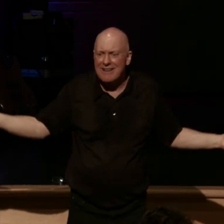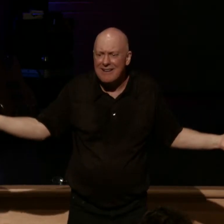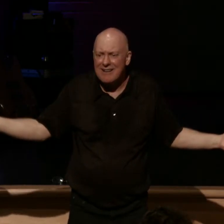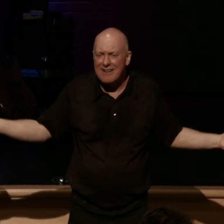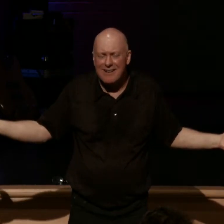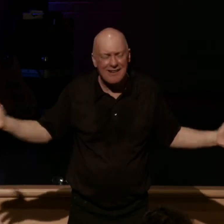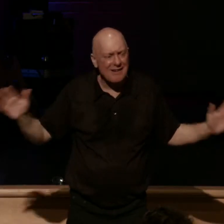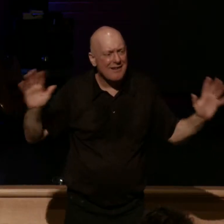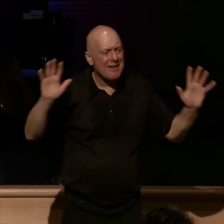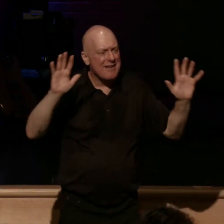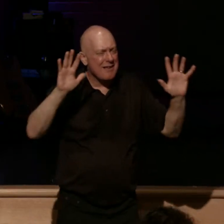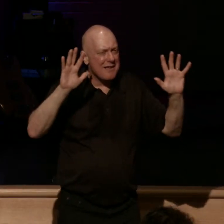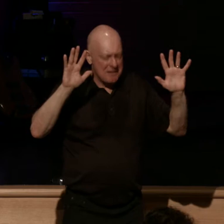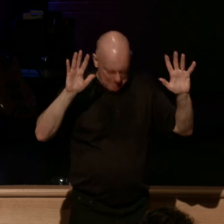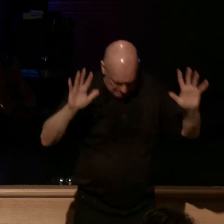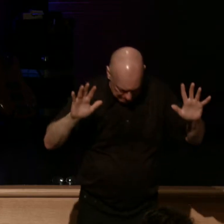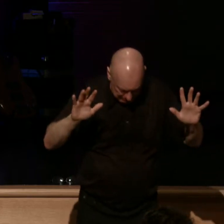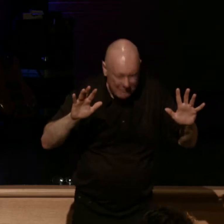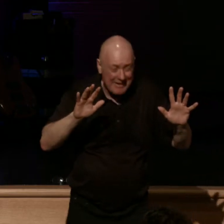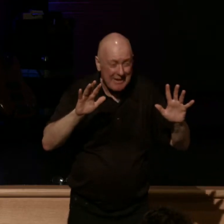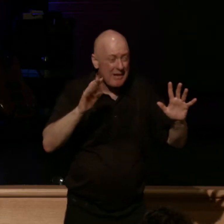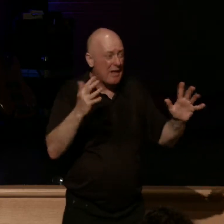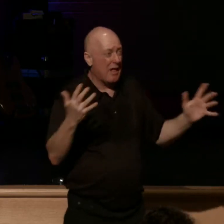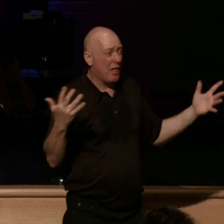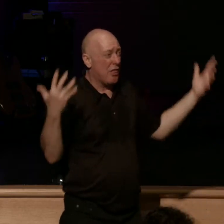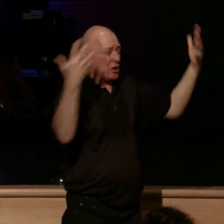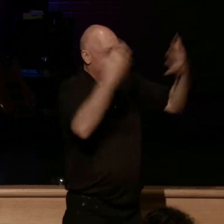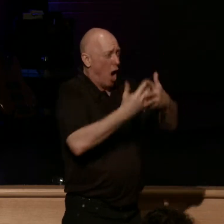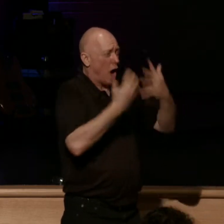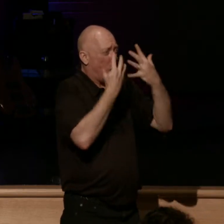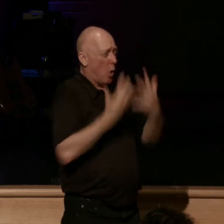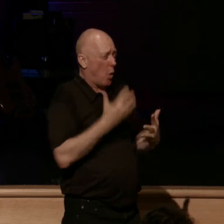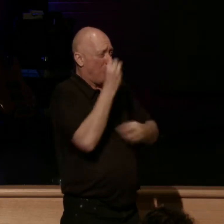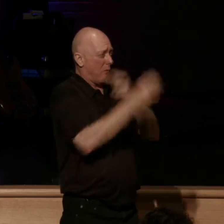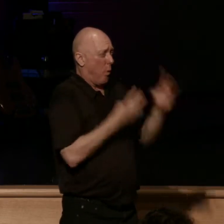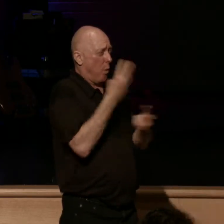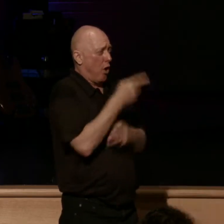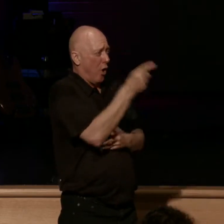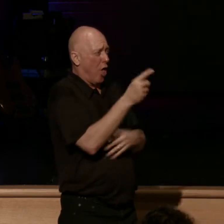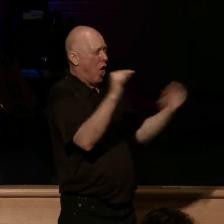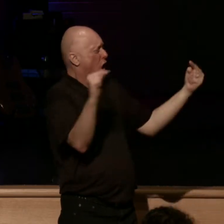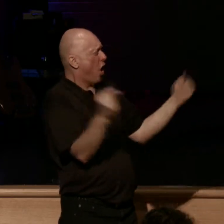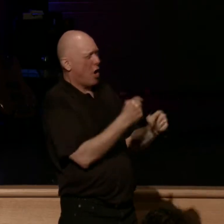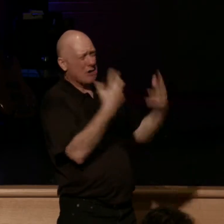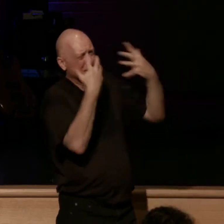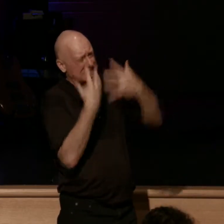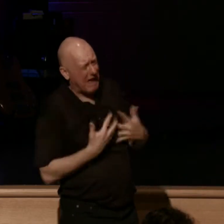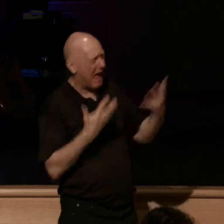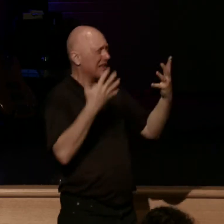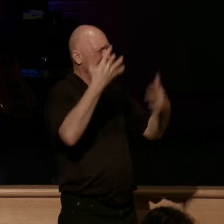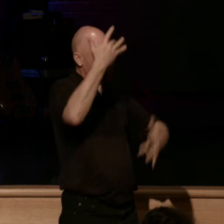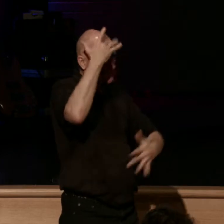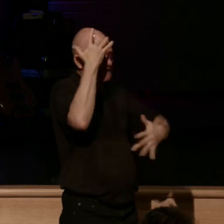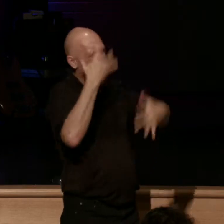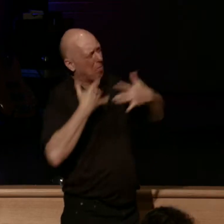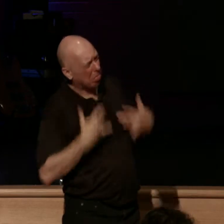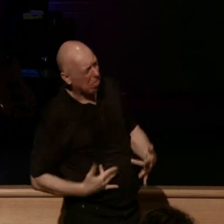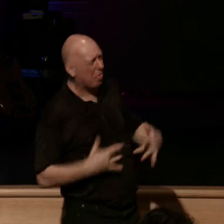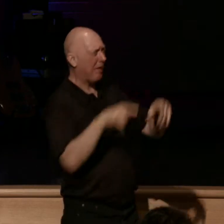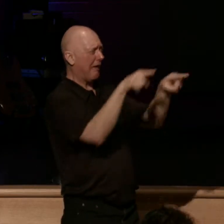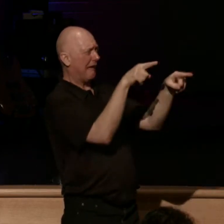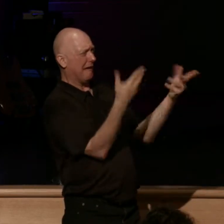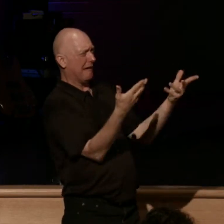The pervasive darkness and gloom of our world, the hurt, the sadness, the sickness, the